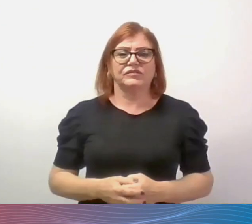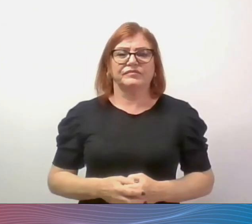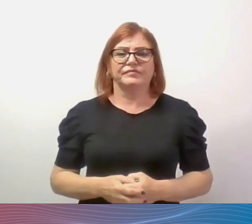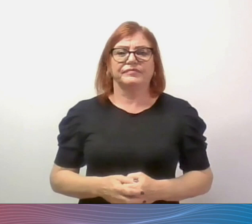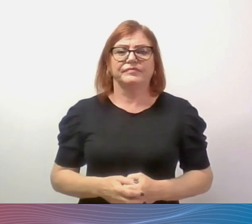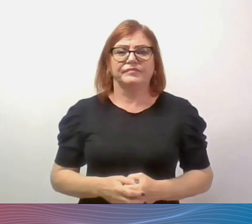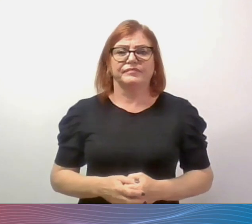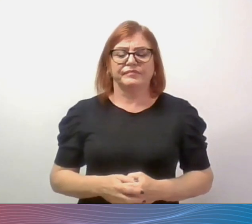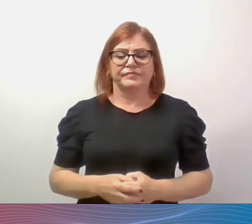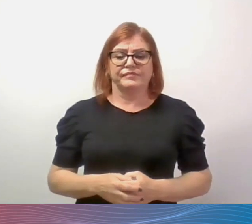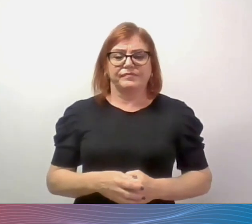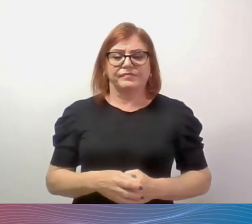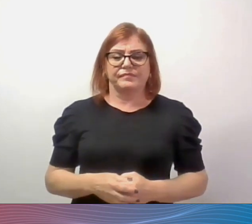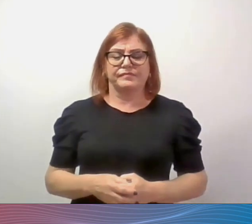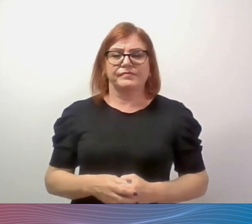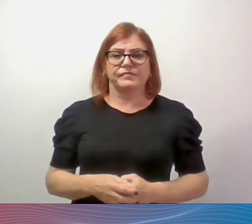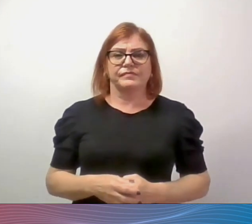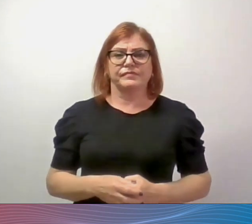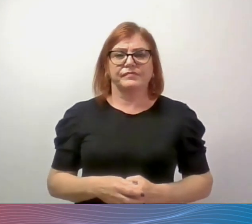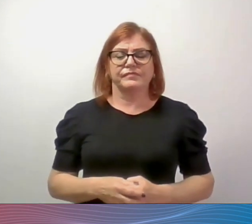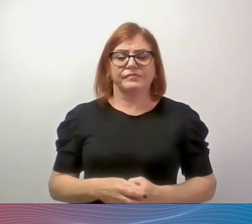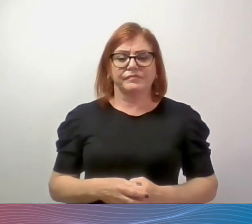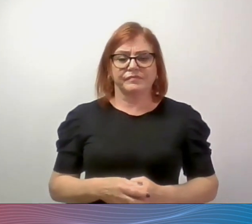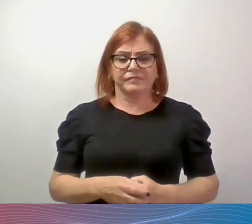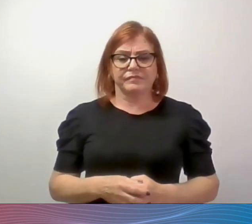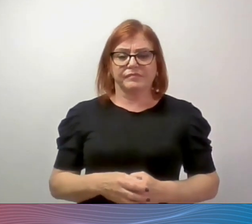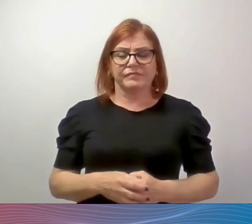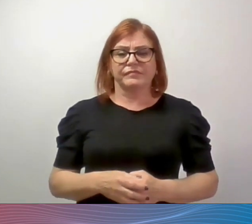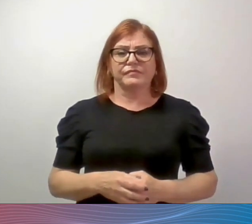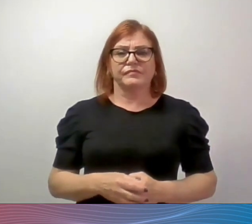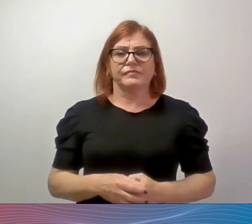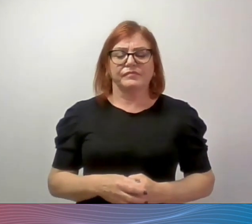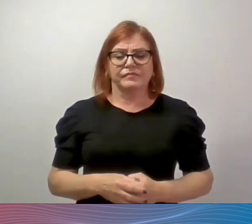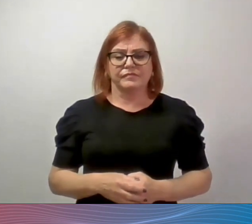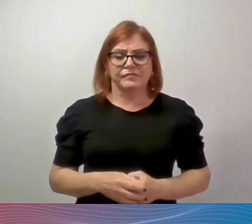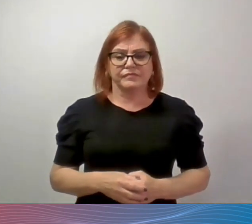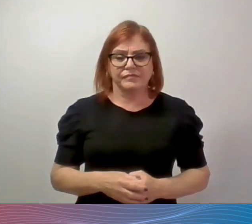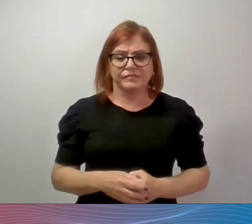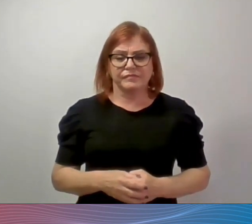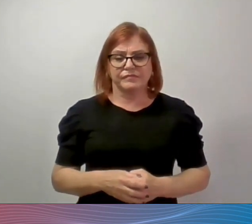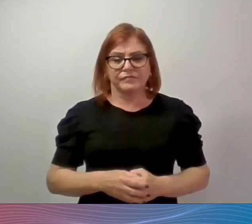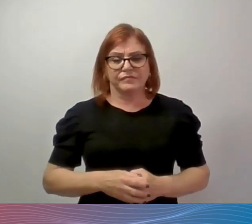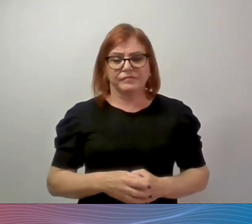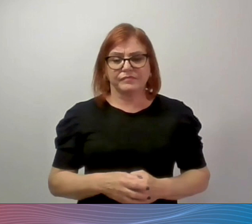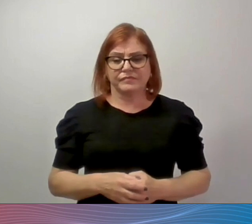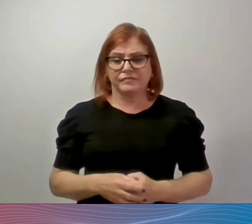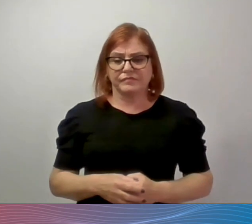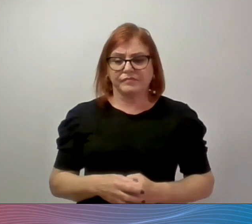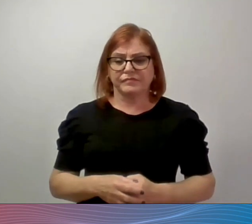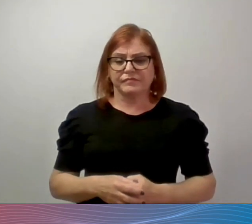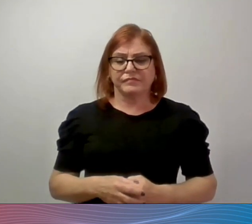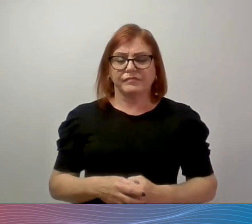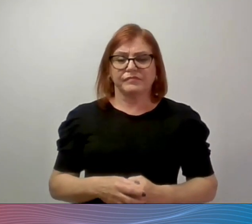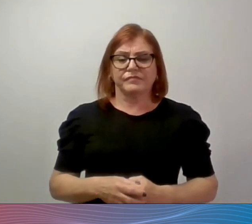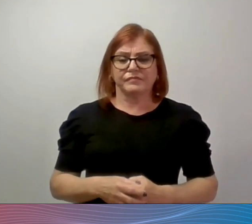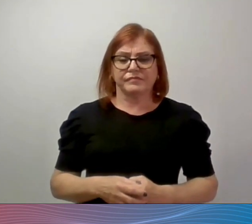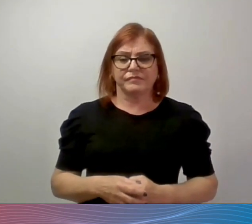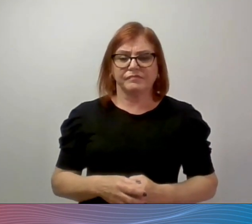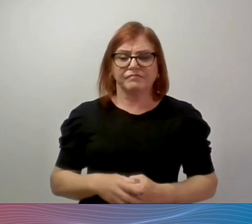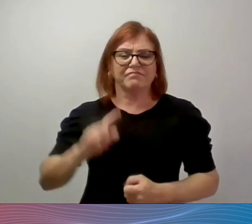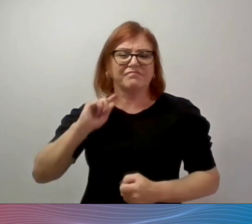it talks about fornication, the immorality, sexual immorality. Impureza